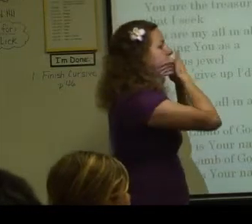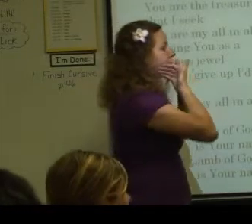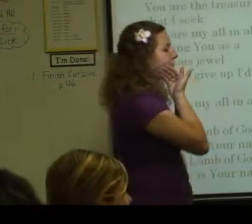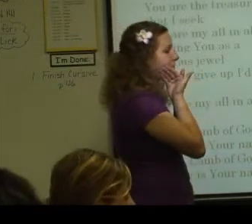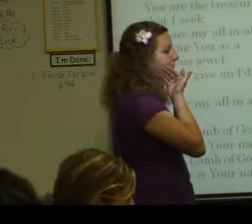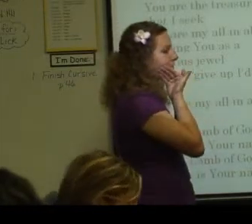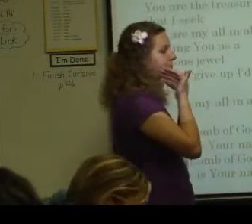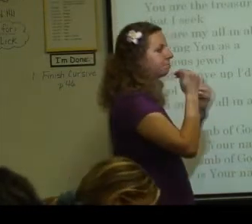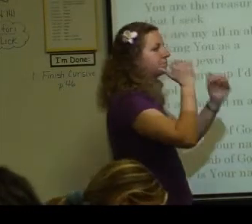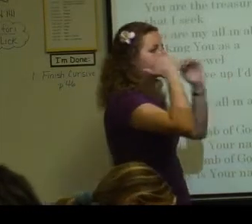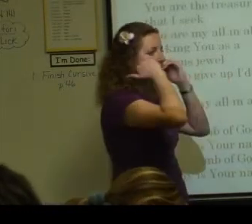Shame.